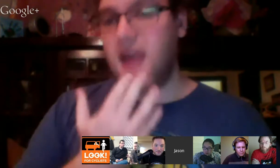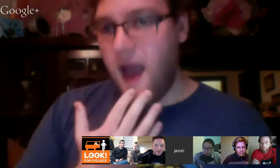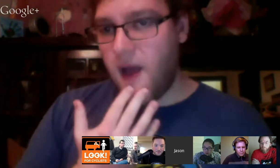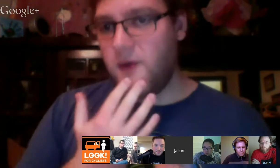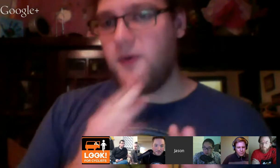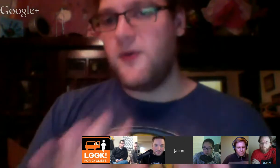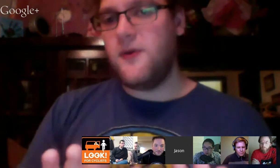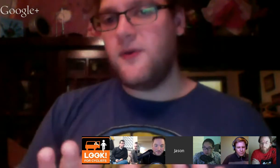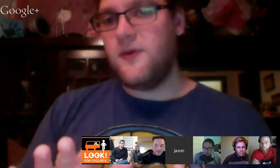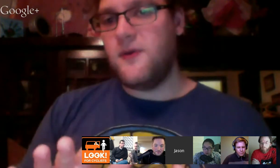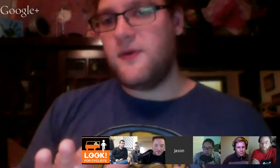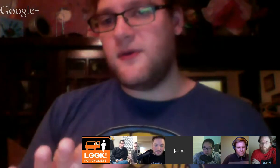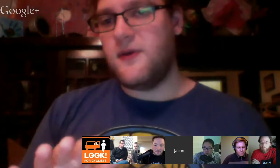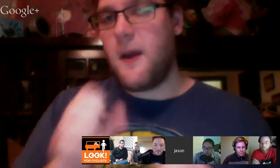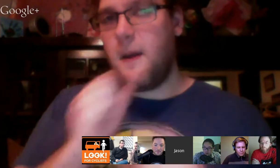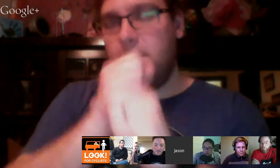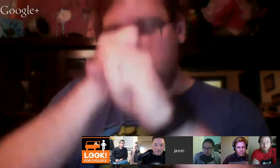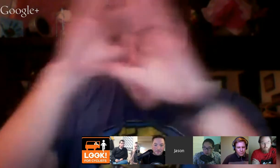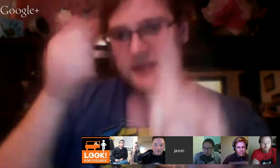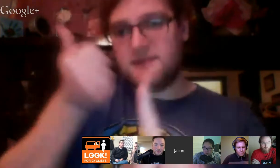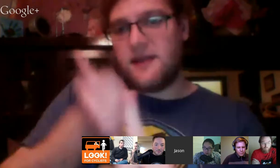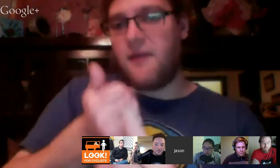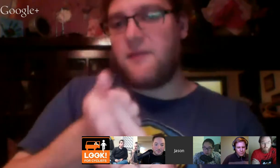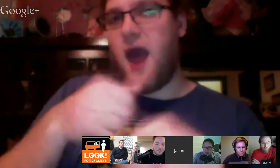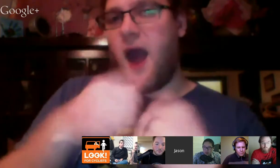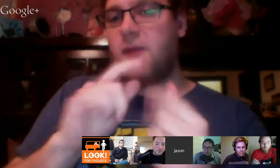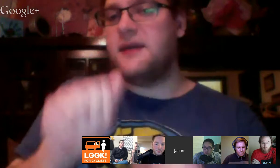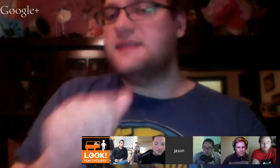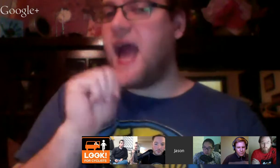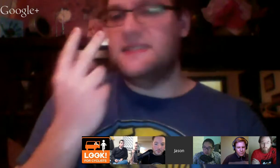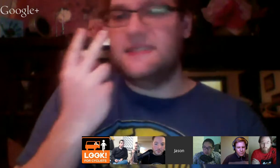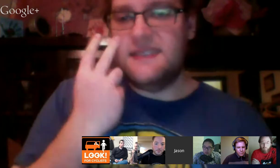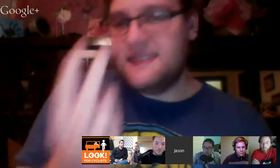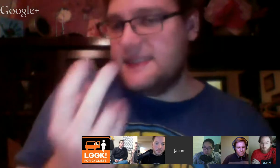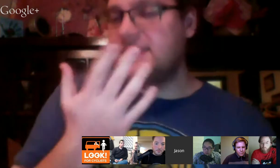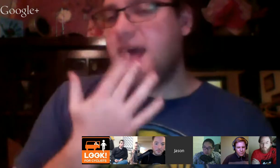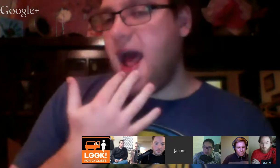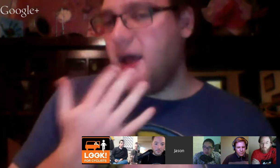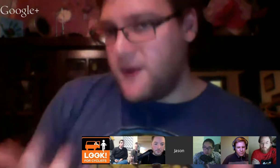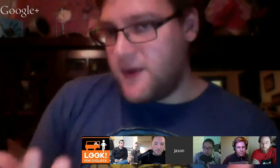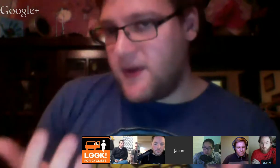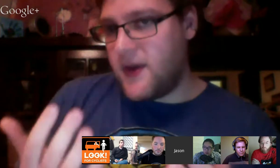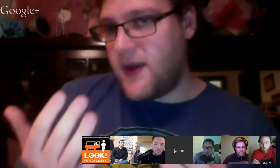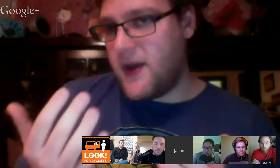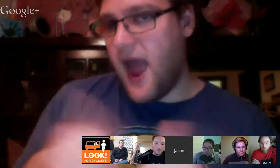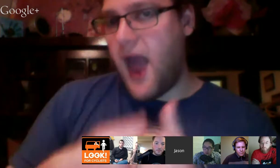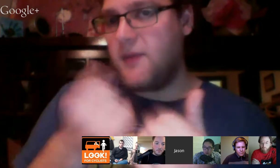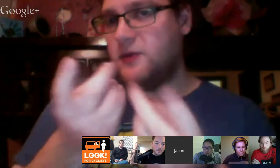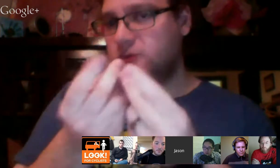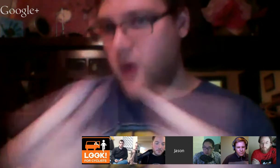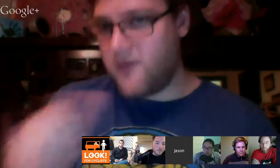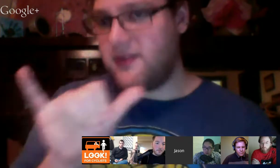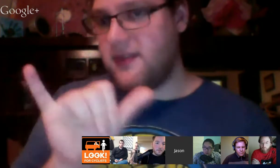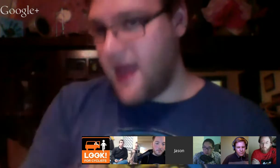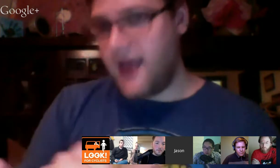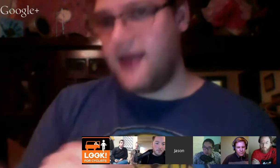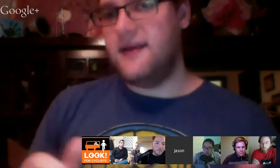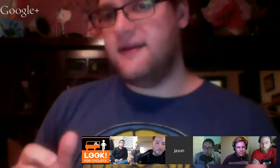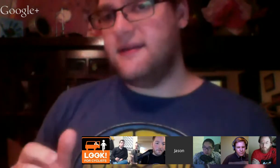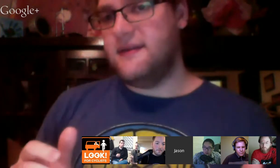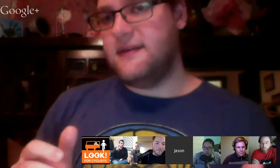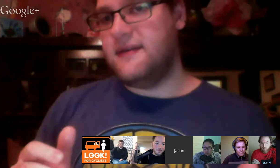vision. Think of those color contrasts. Imagine yourself. I mean, how would you see it? How would it feel? How